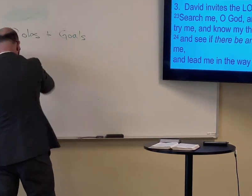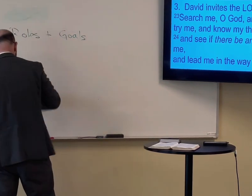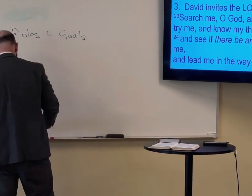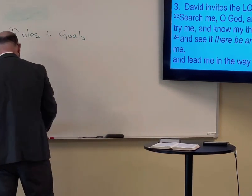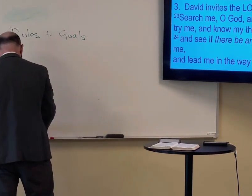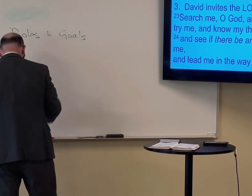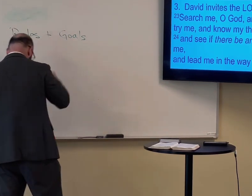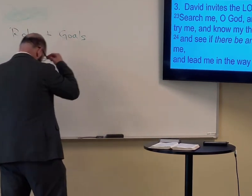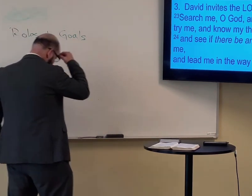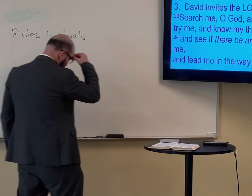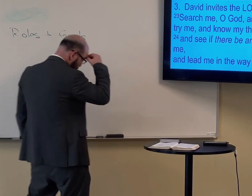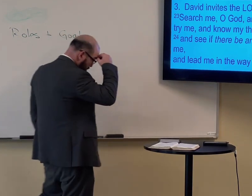Okay, we're gonna.